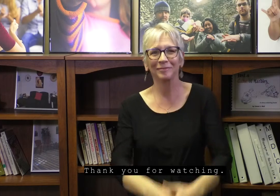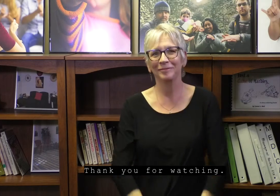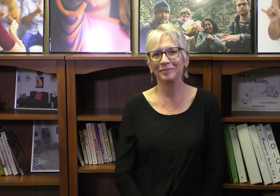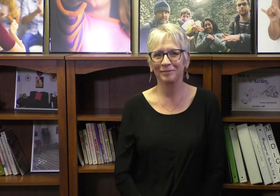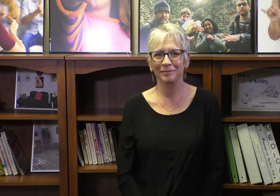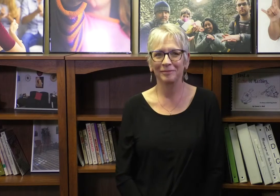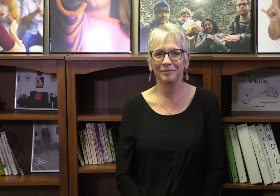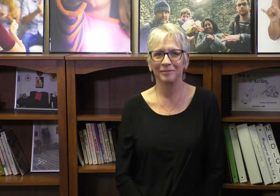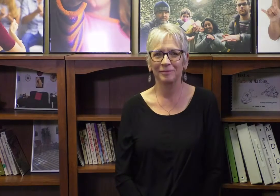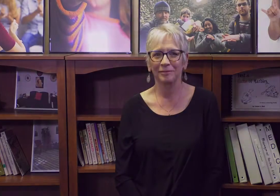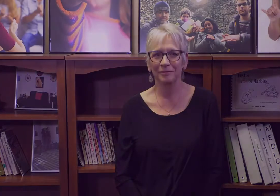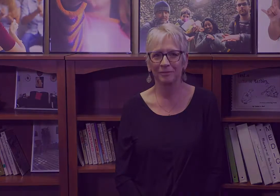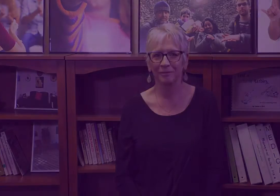Thank you for watching. Let's